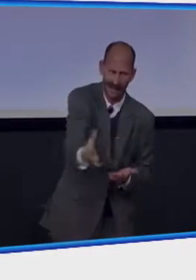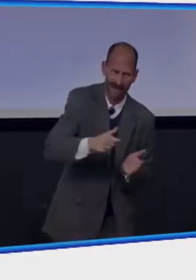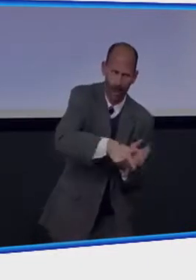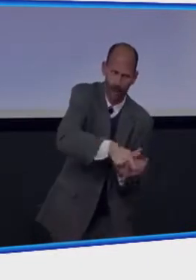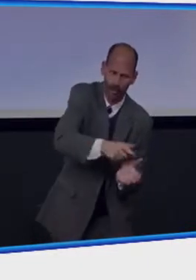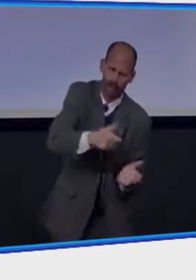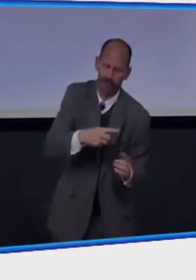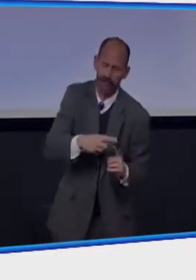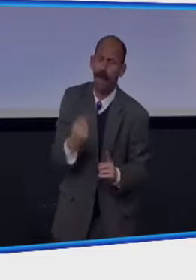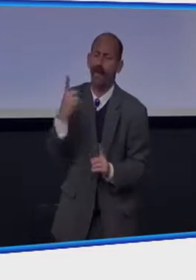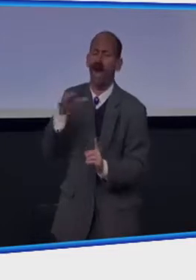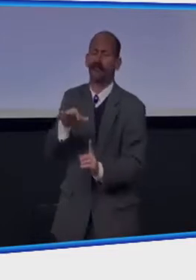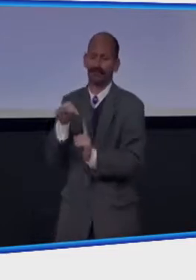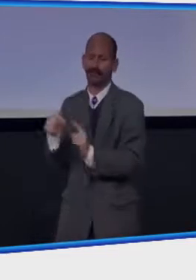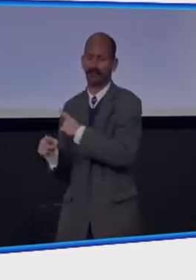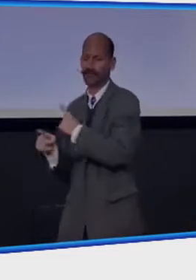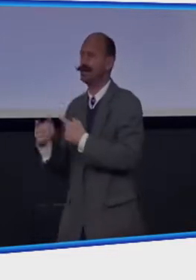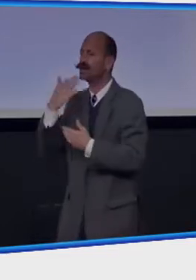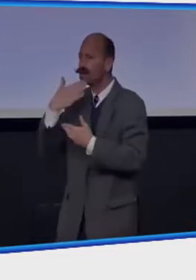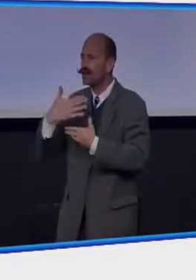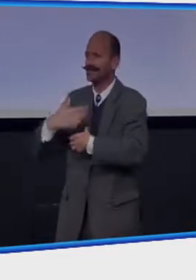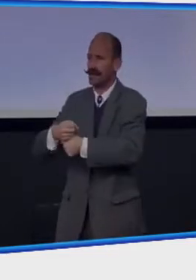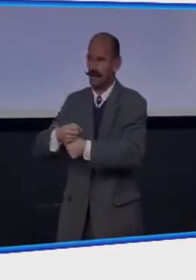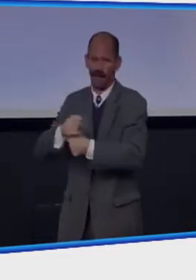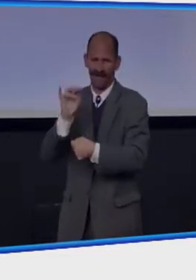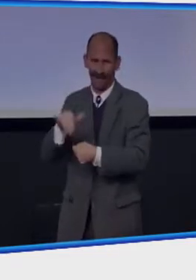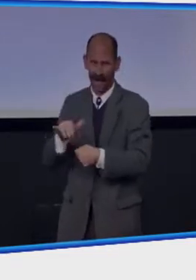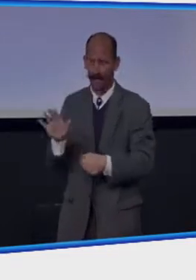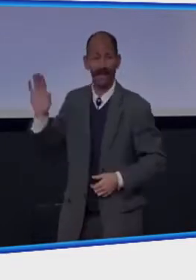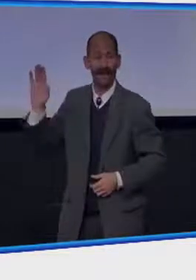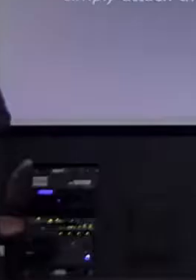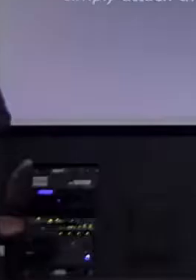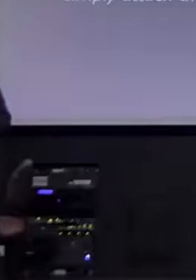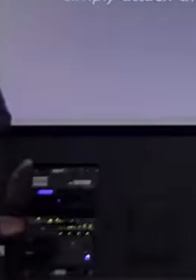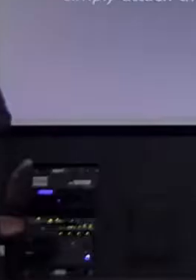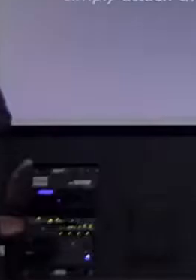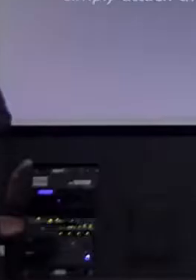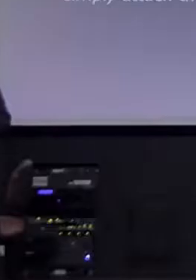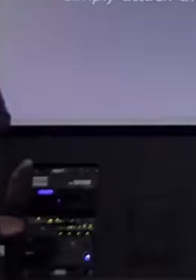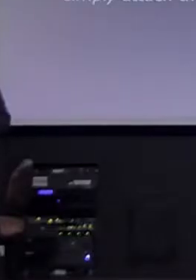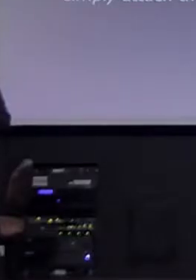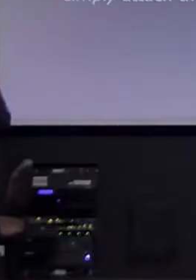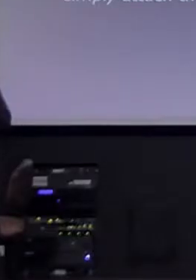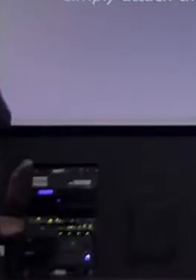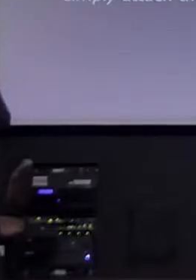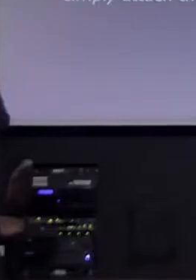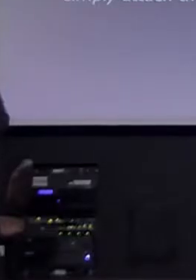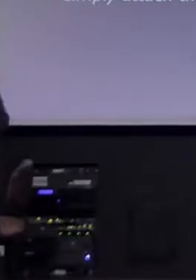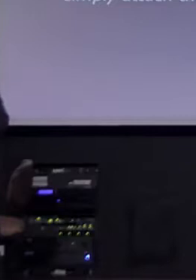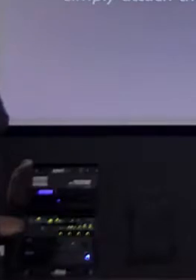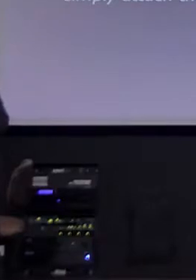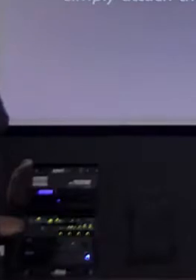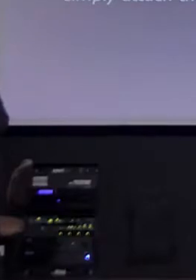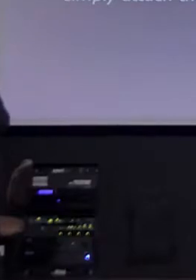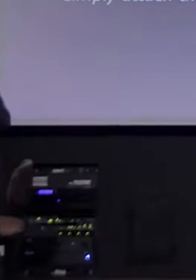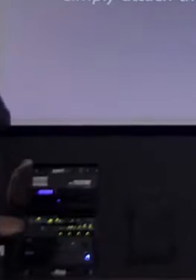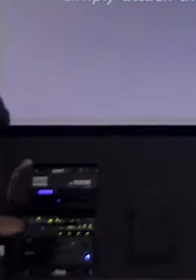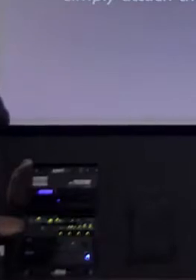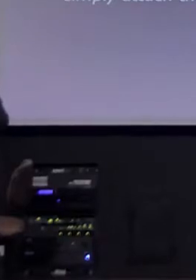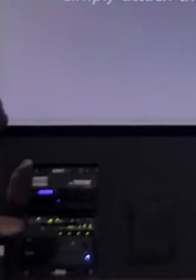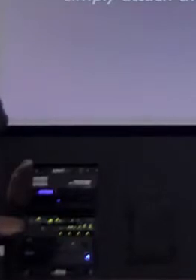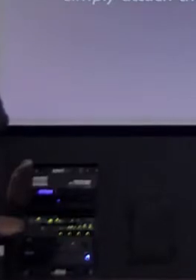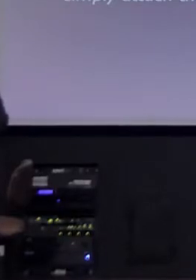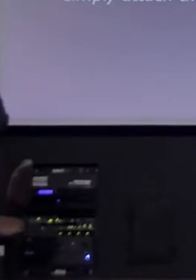elegantly summarizes that position. And he argues that the non-symbolic representation of numerosity, that is